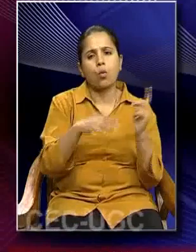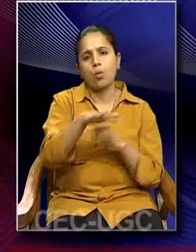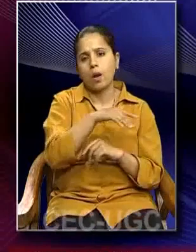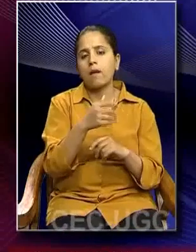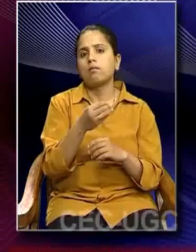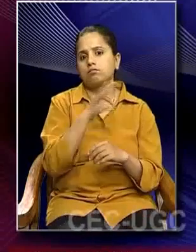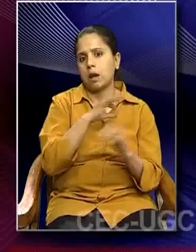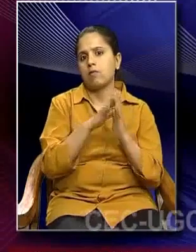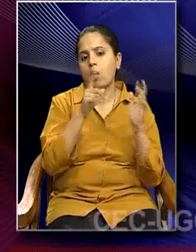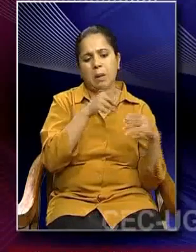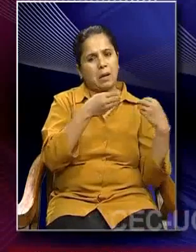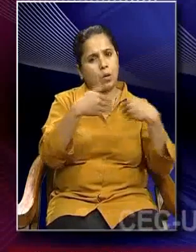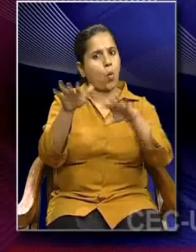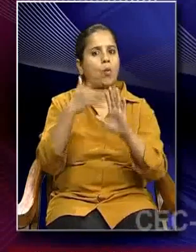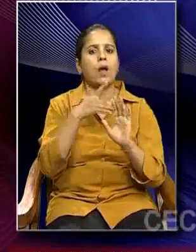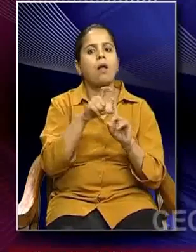helpful.